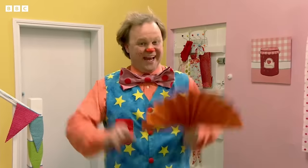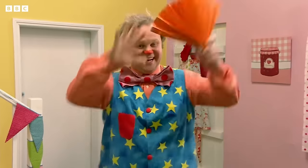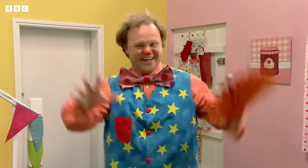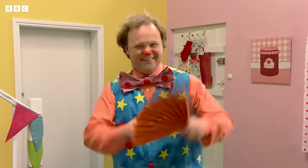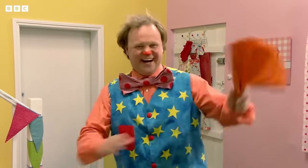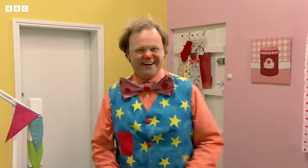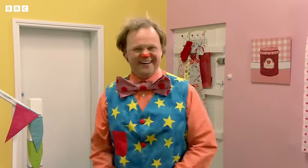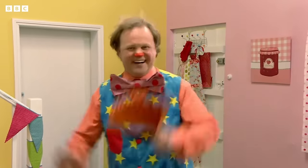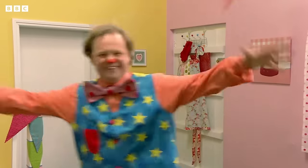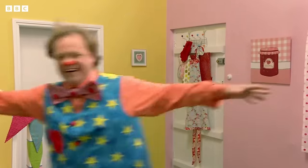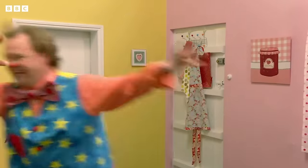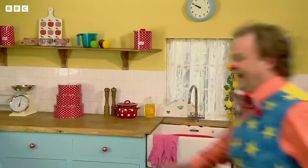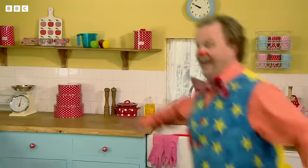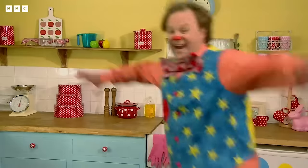Wait.